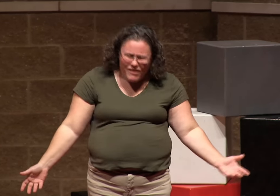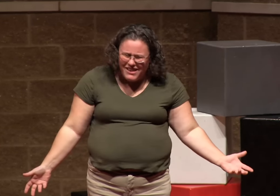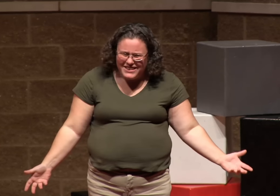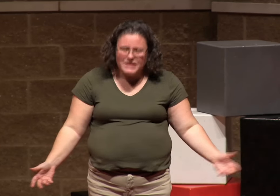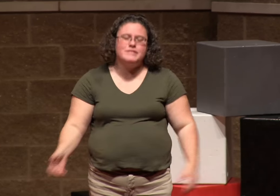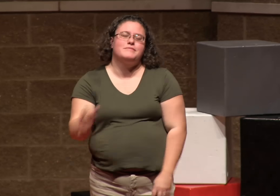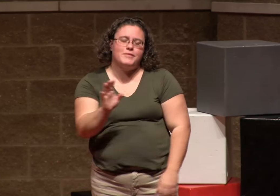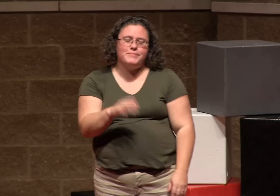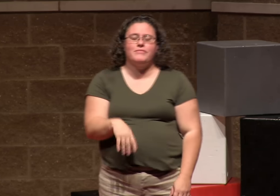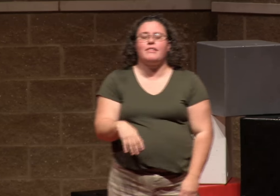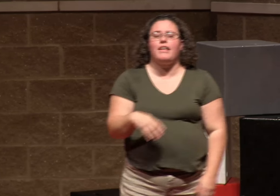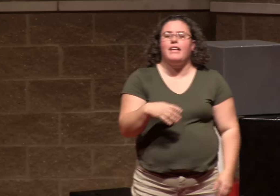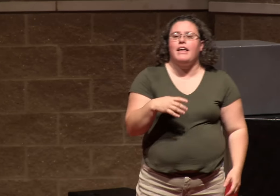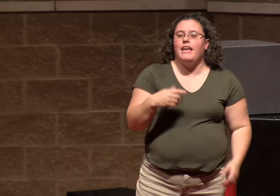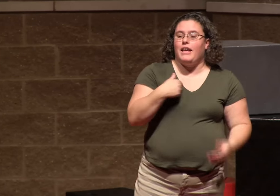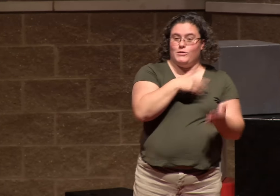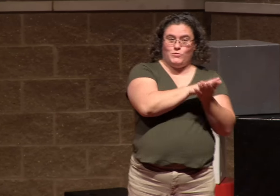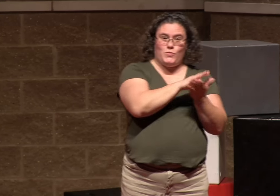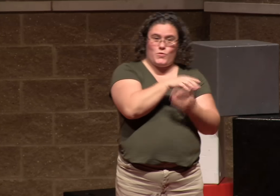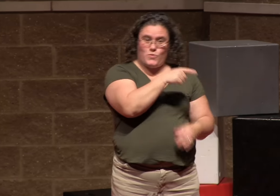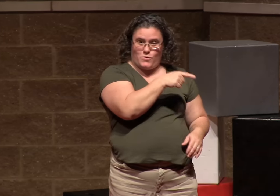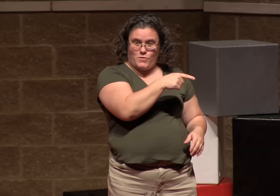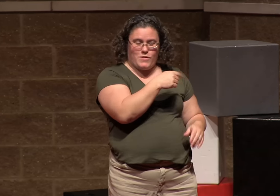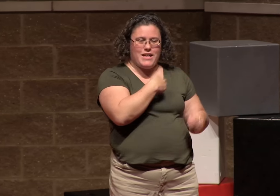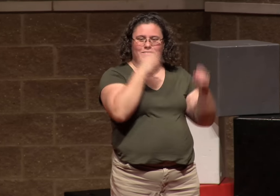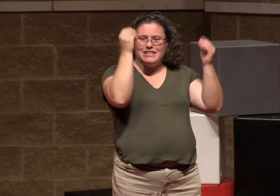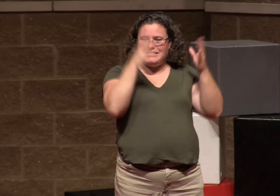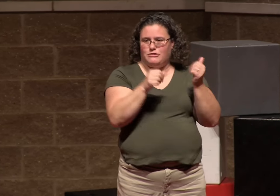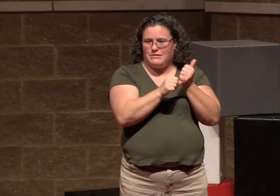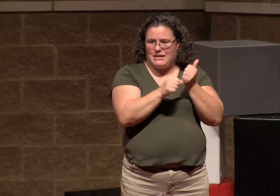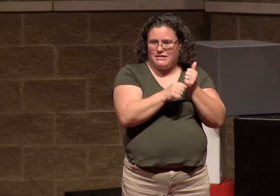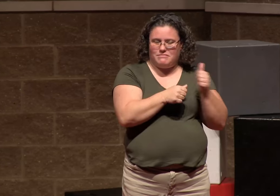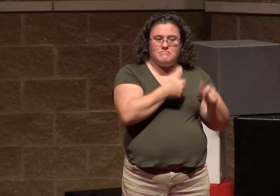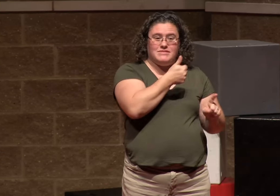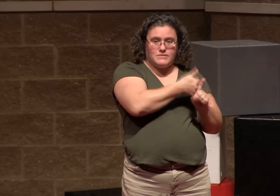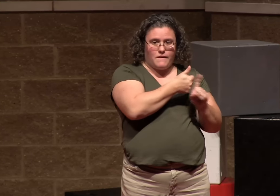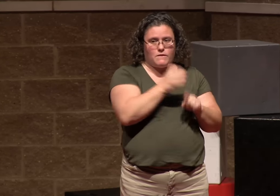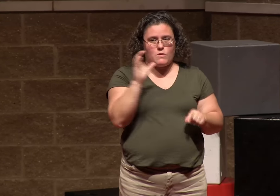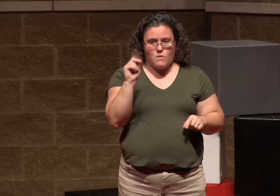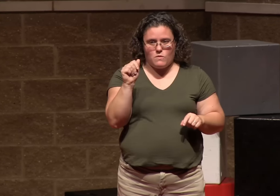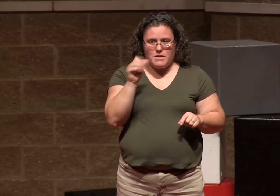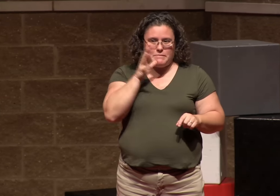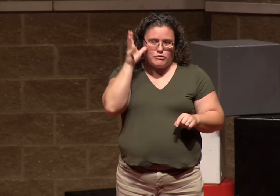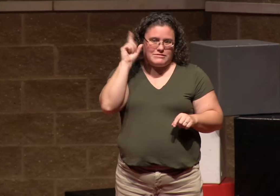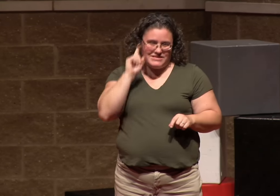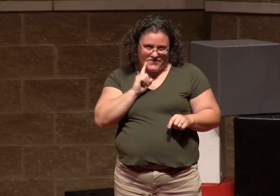of the house at eight? Well, at my school, there was a teacher's assistant.